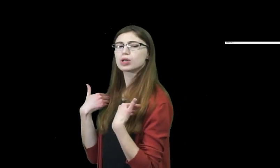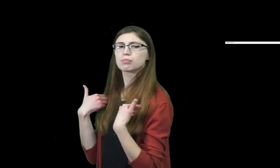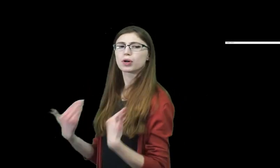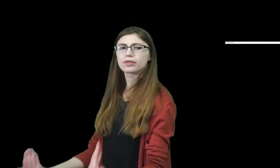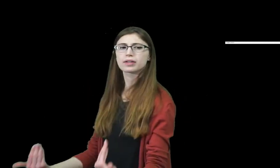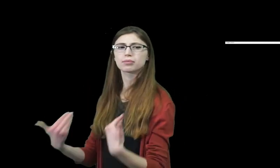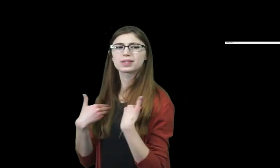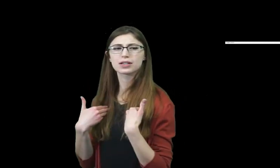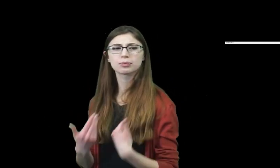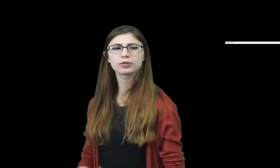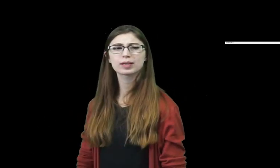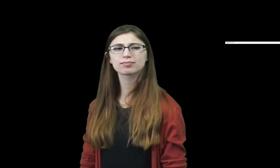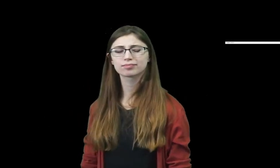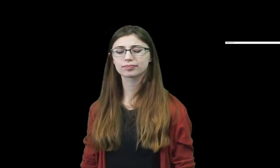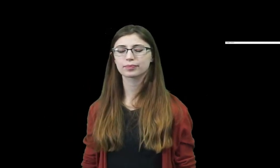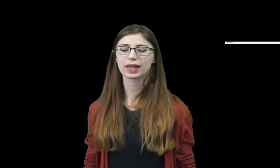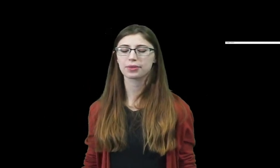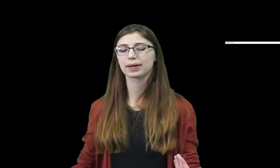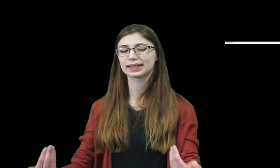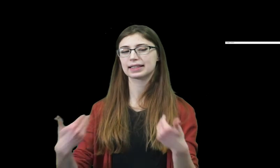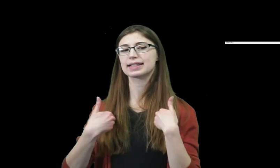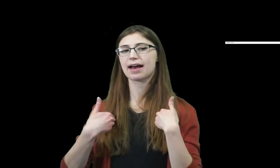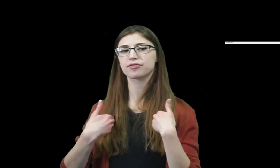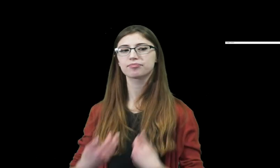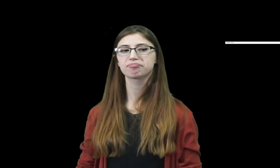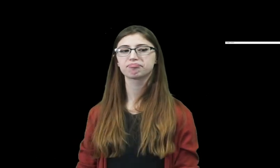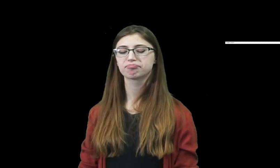more of a single movement without the wiggling.